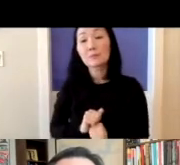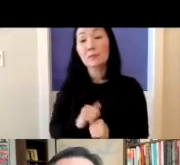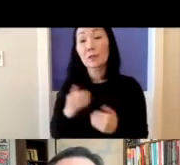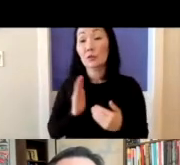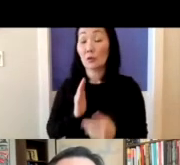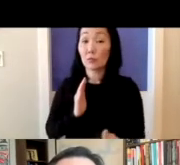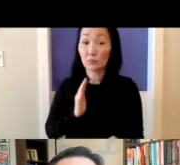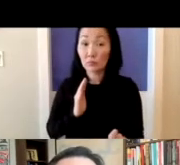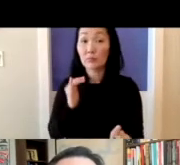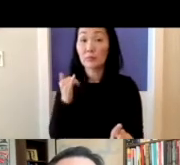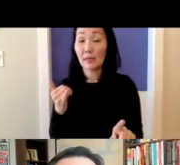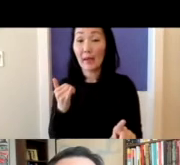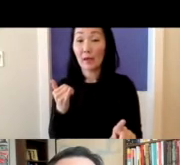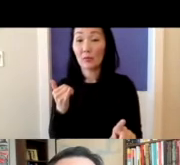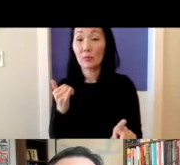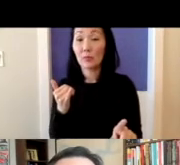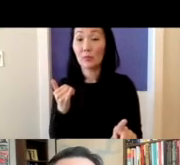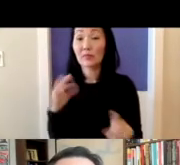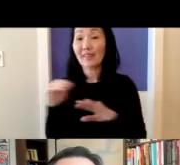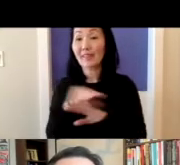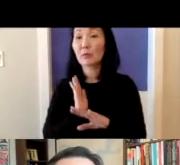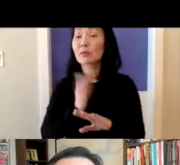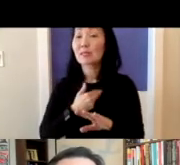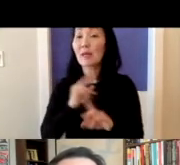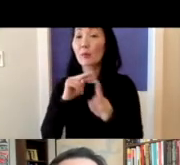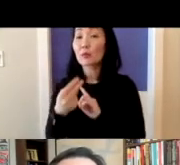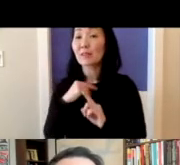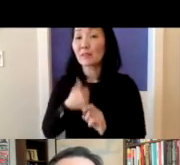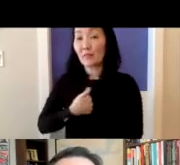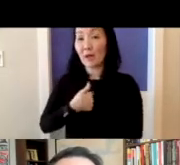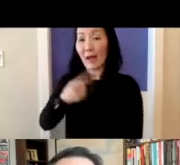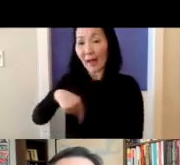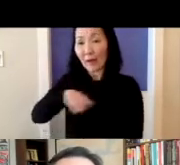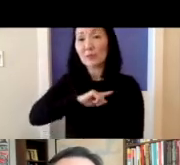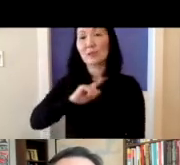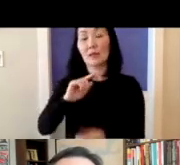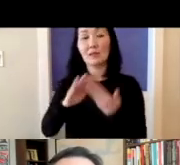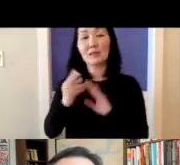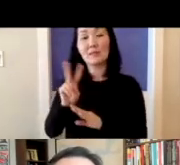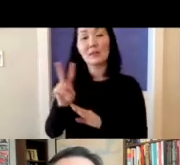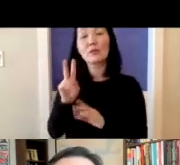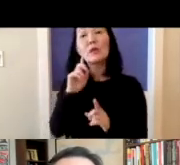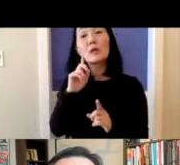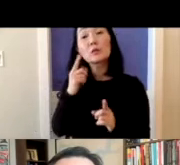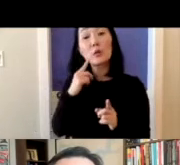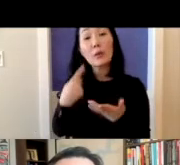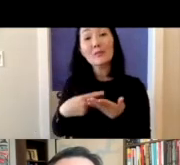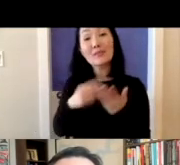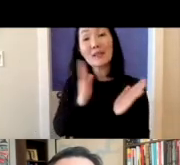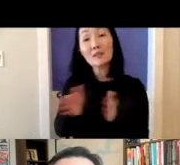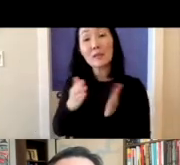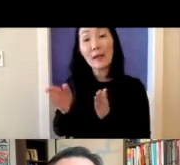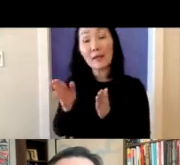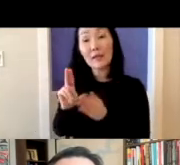perhaps the view of who we are today. And I think that when we talk about urban planning, I think this image, I think, summarizes, I